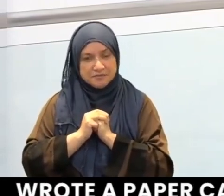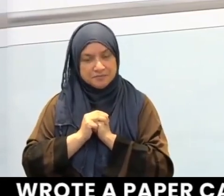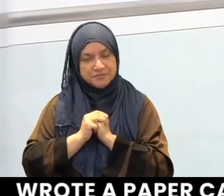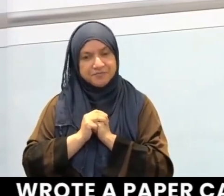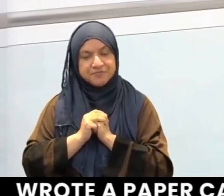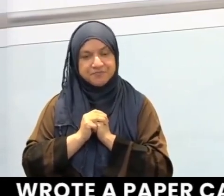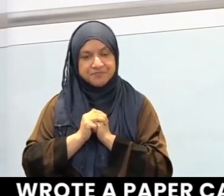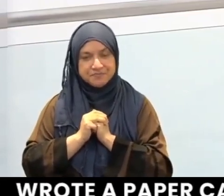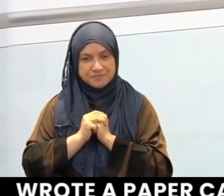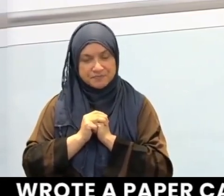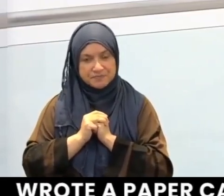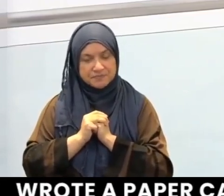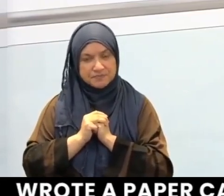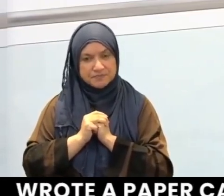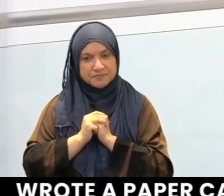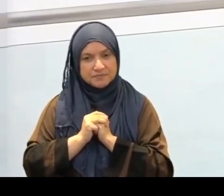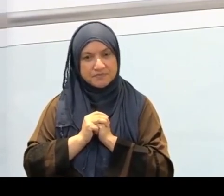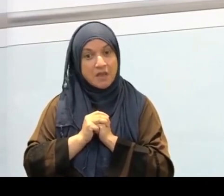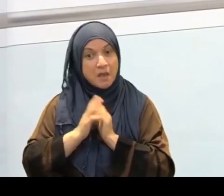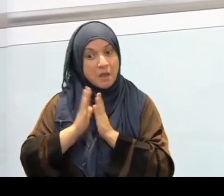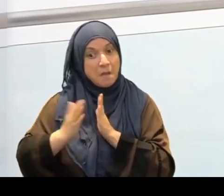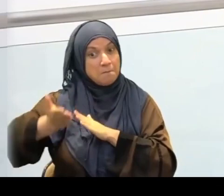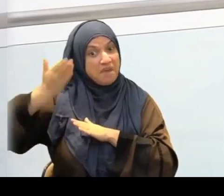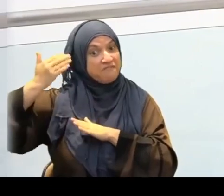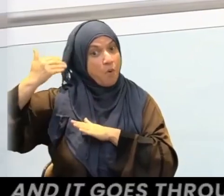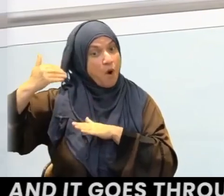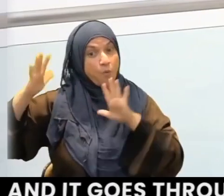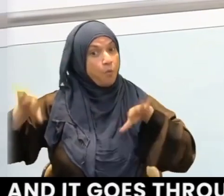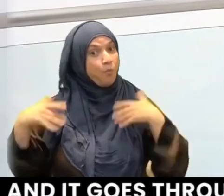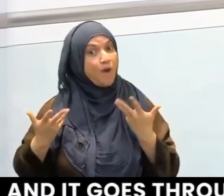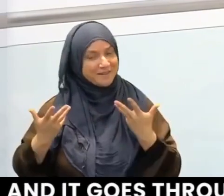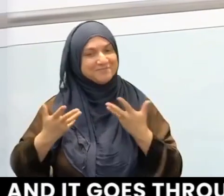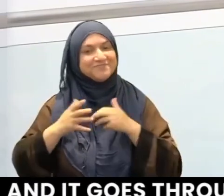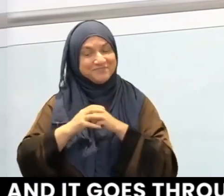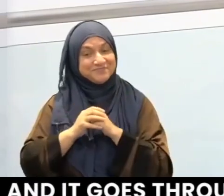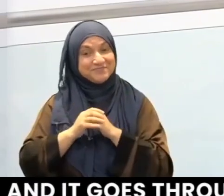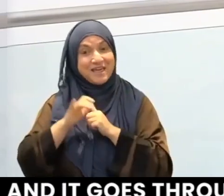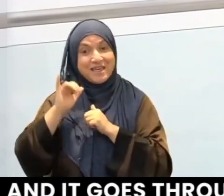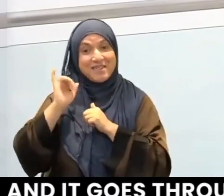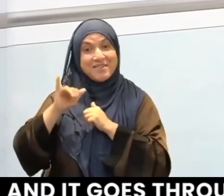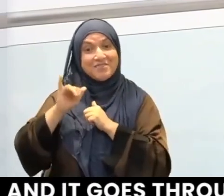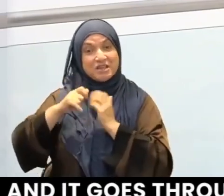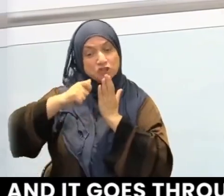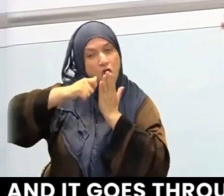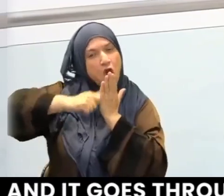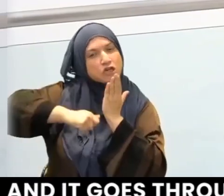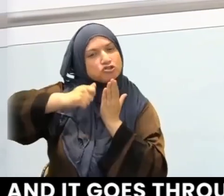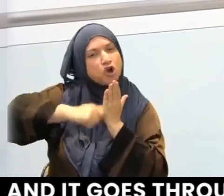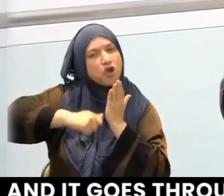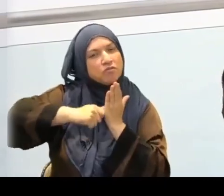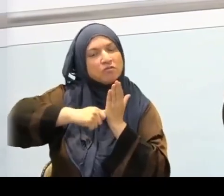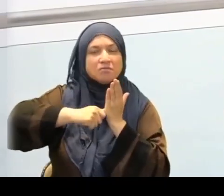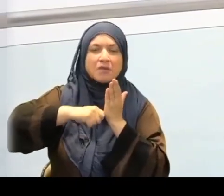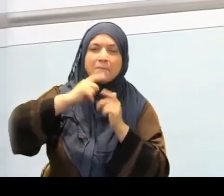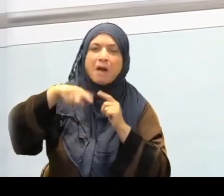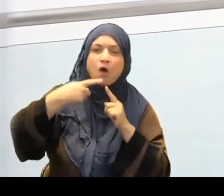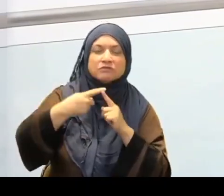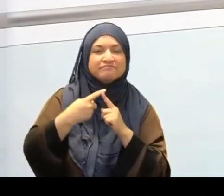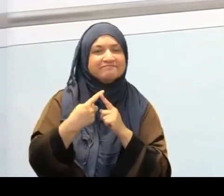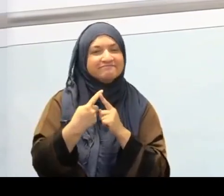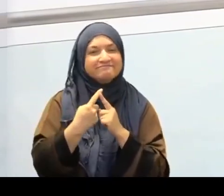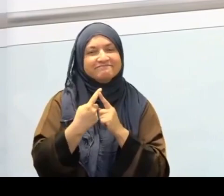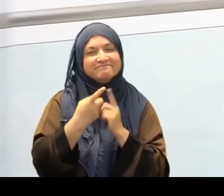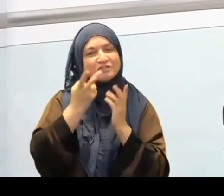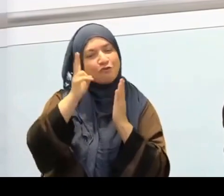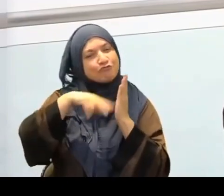paper called Haya More Than Just Modesty for Yaqeen Institute. And it goes through a beautiful breakdown of what haya is. And the last portion of